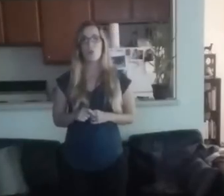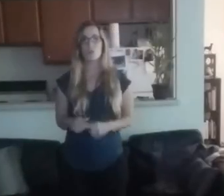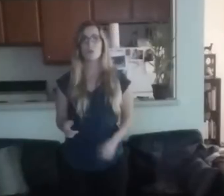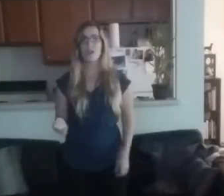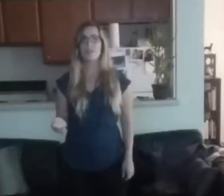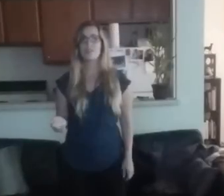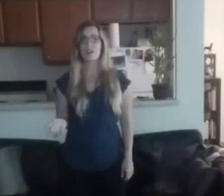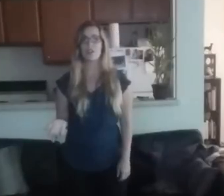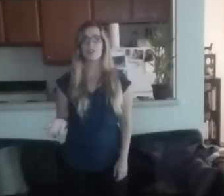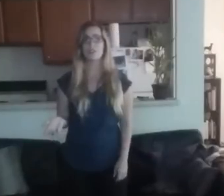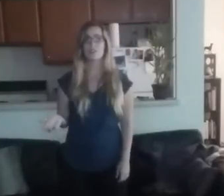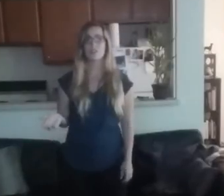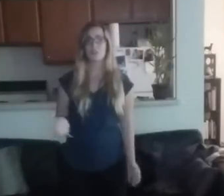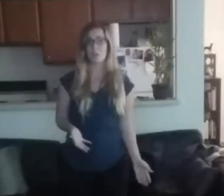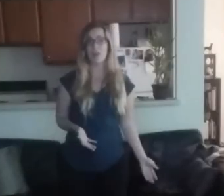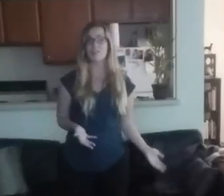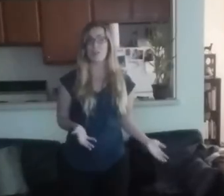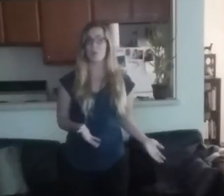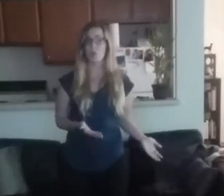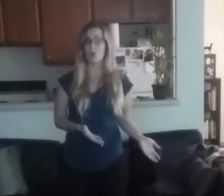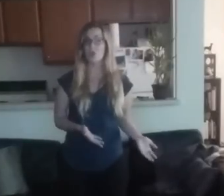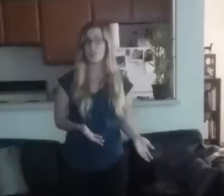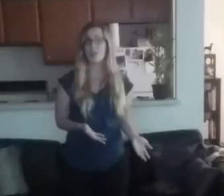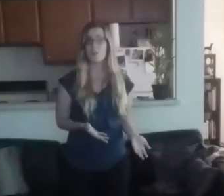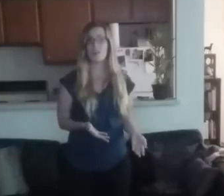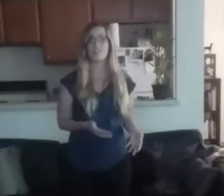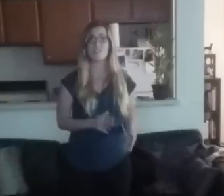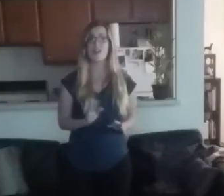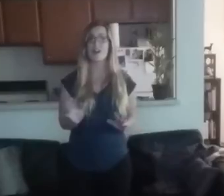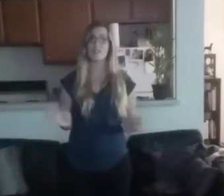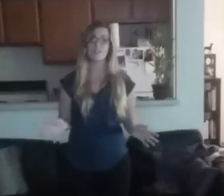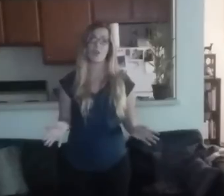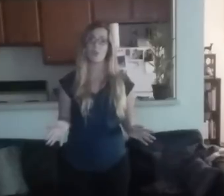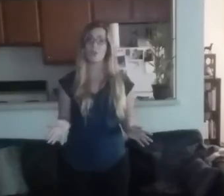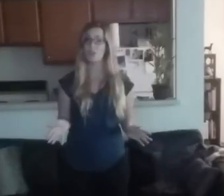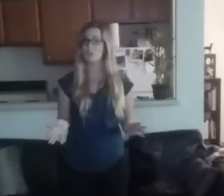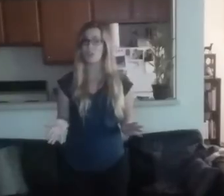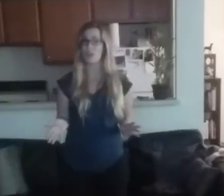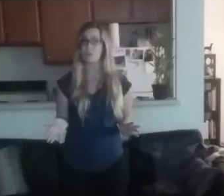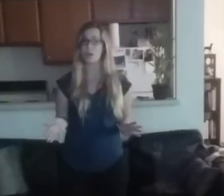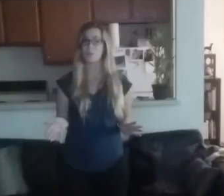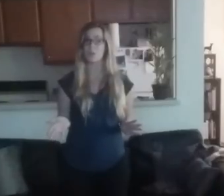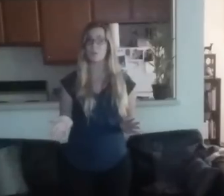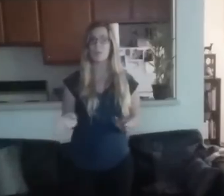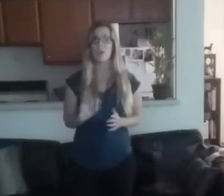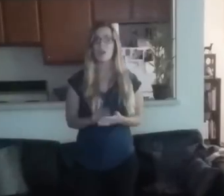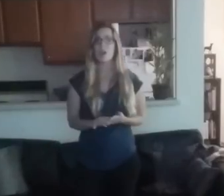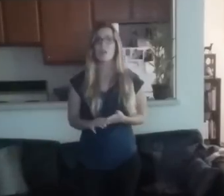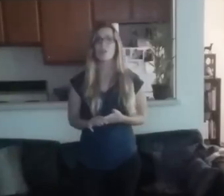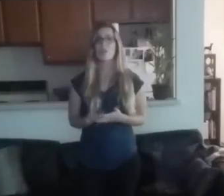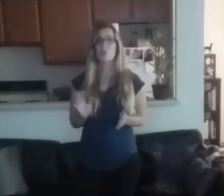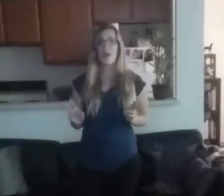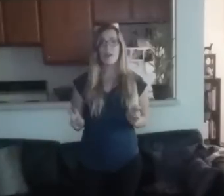which may dull the pain temporarily, but it does not solve the underlying problem. The